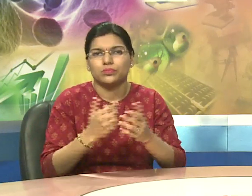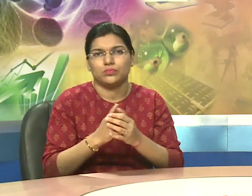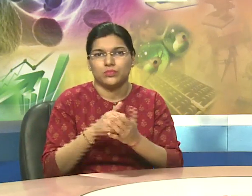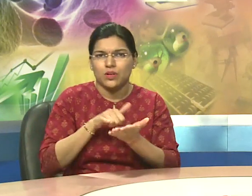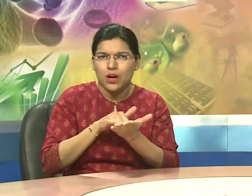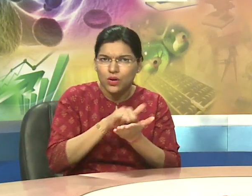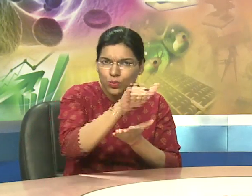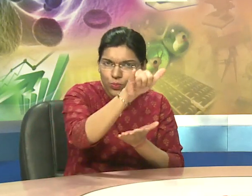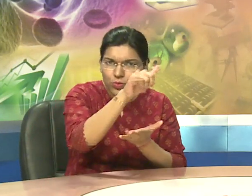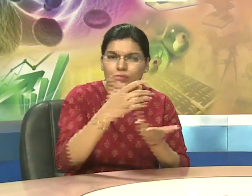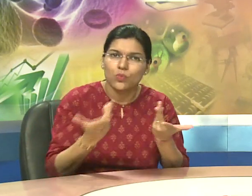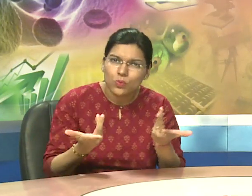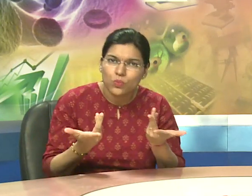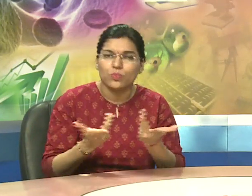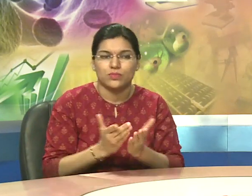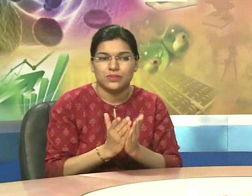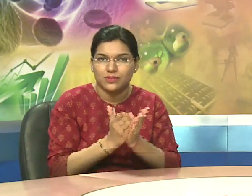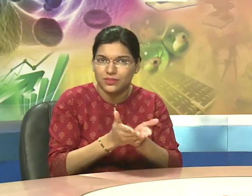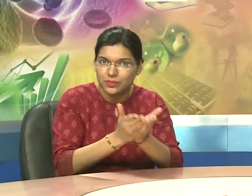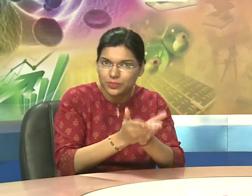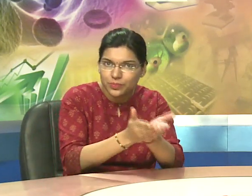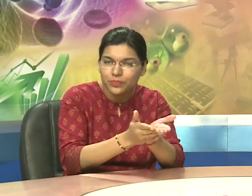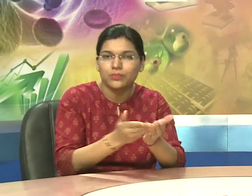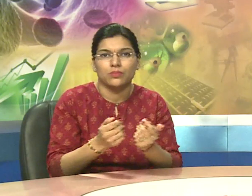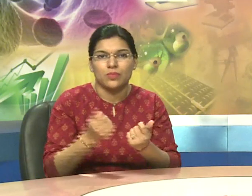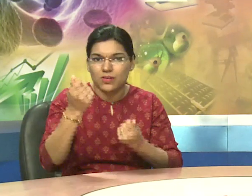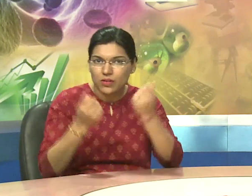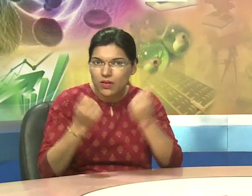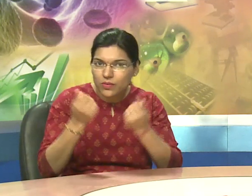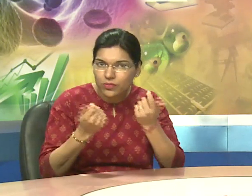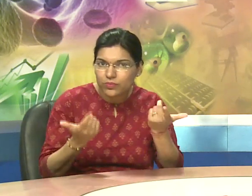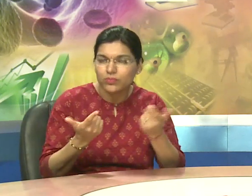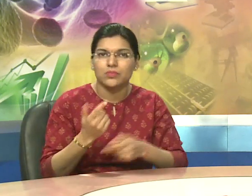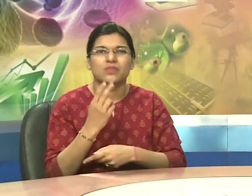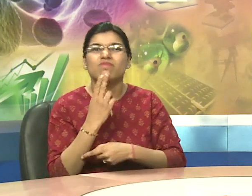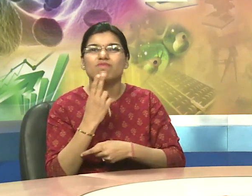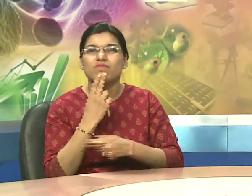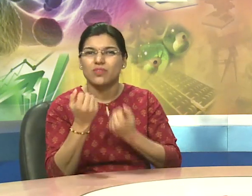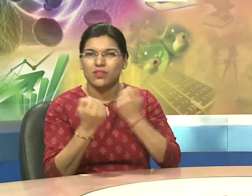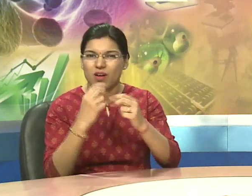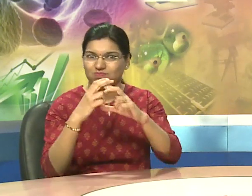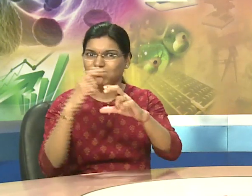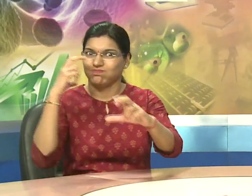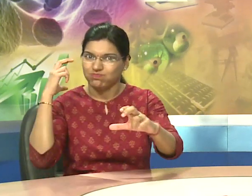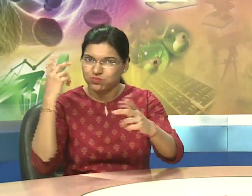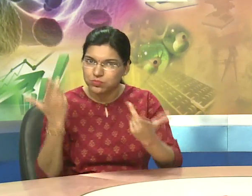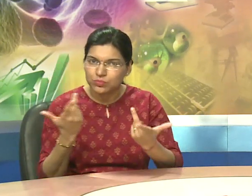Transport, what is the meaning of transport services? Air transport, water transport, land transport,